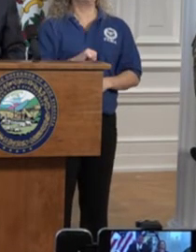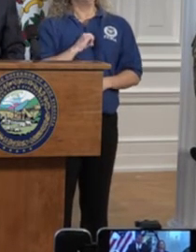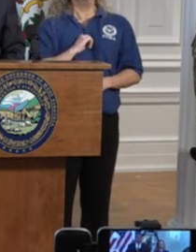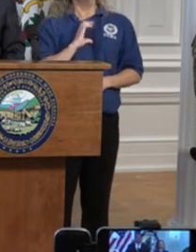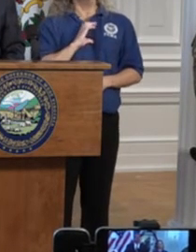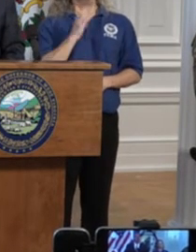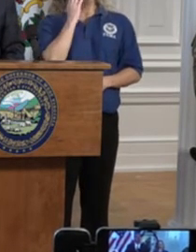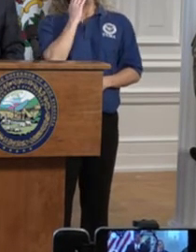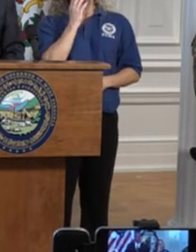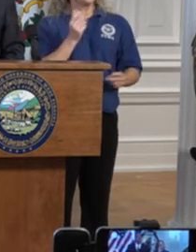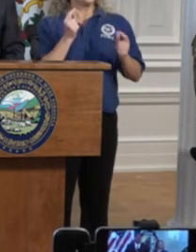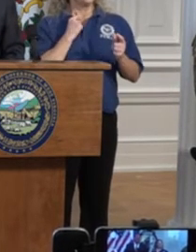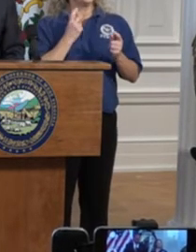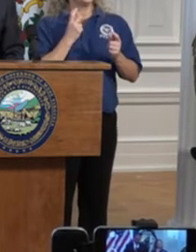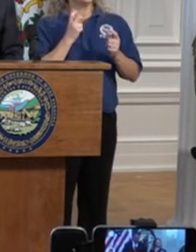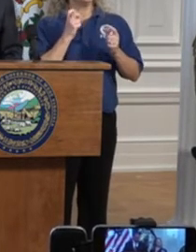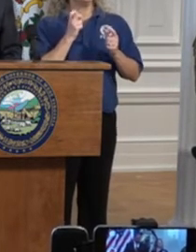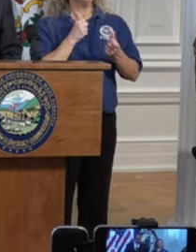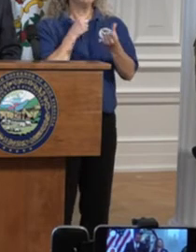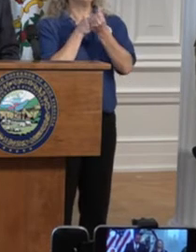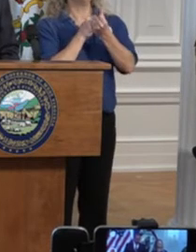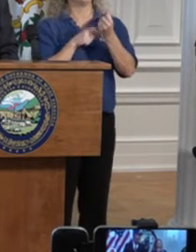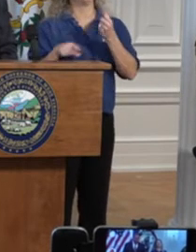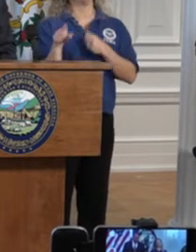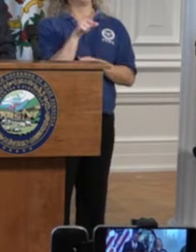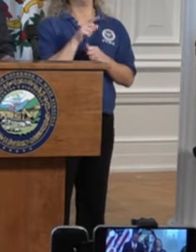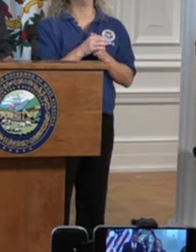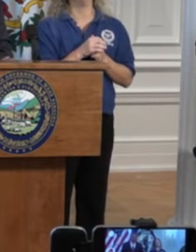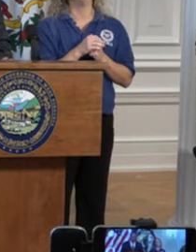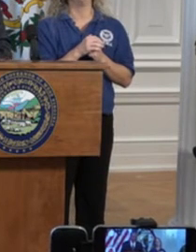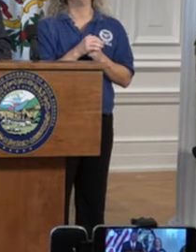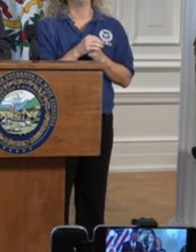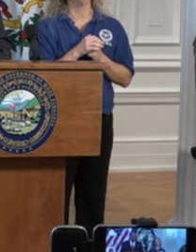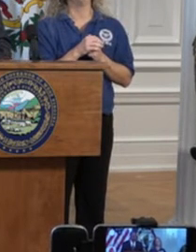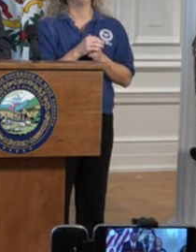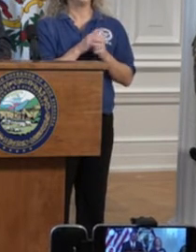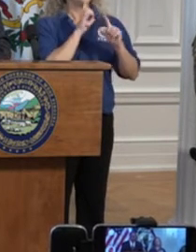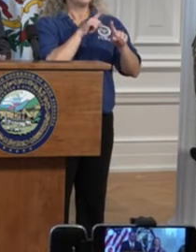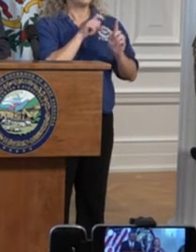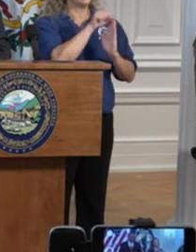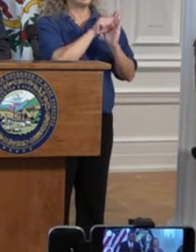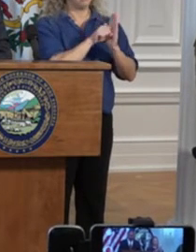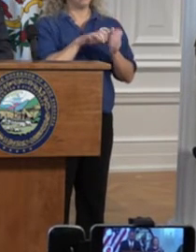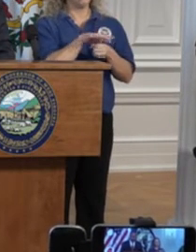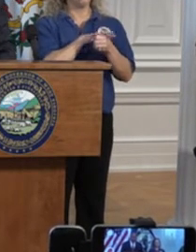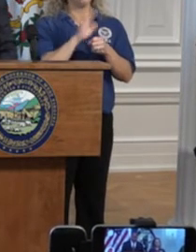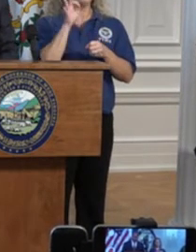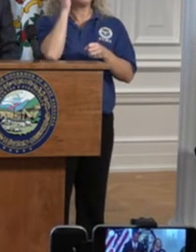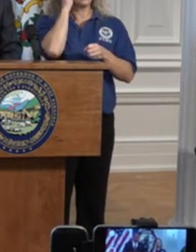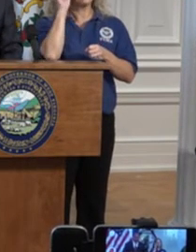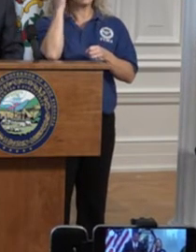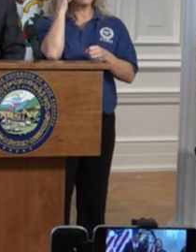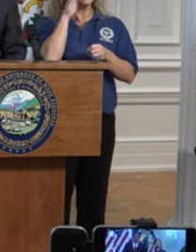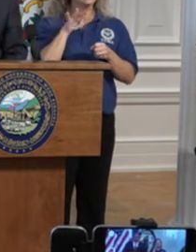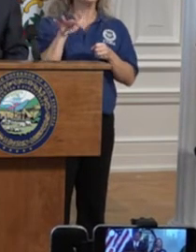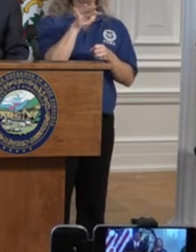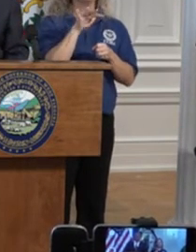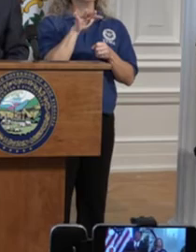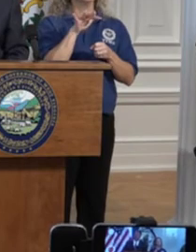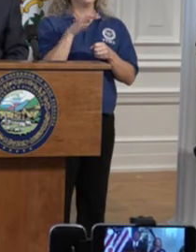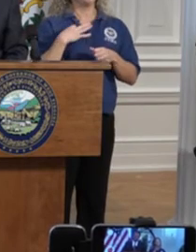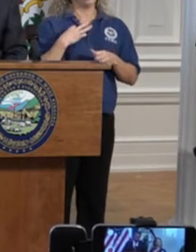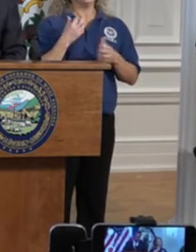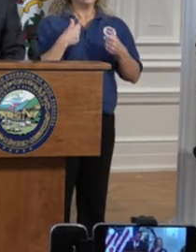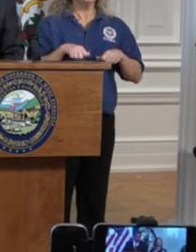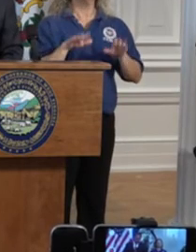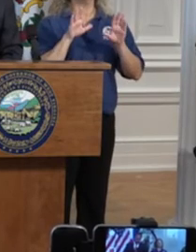how quickly we stood up on their behalf. Our response from state, local, and federal governments and selfless volunteers